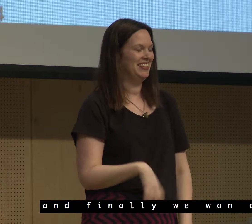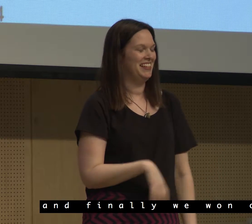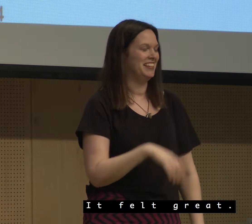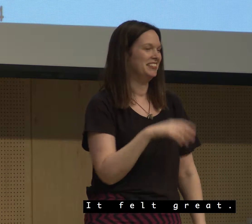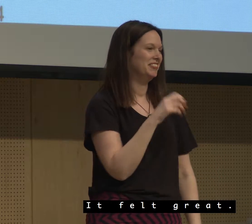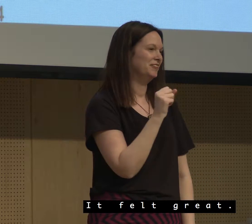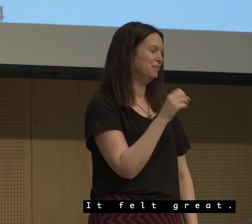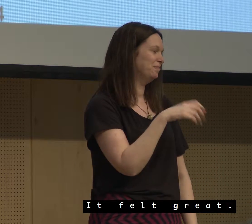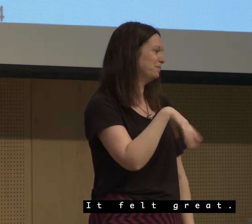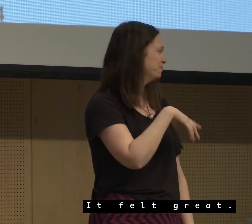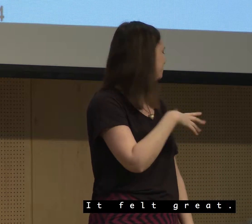one. It felt great.